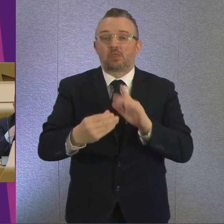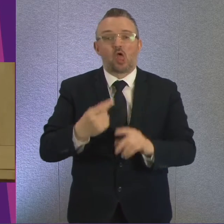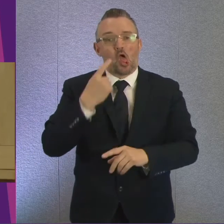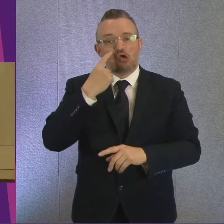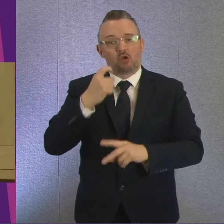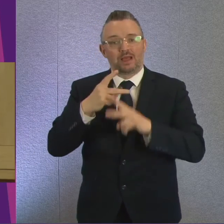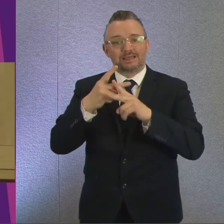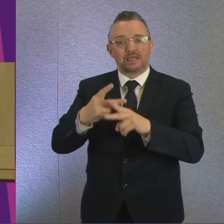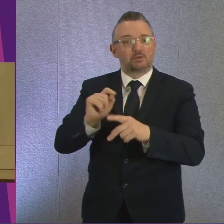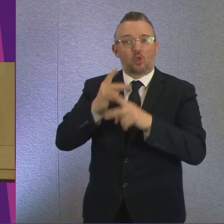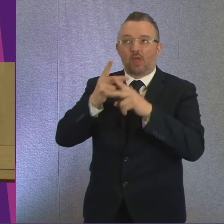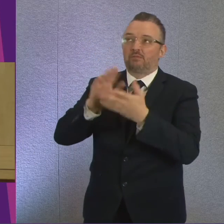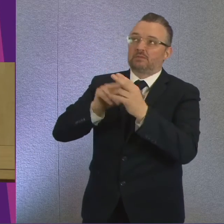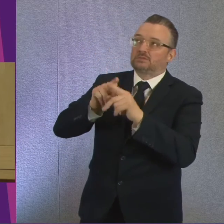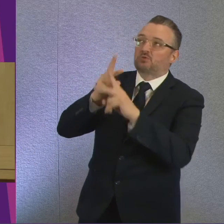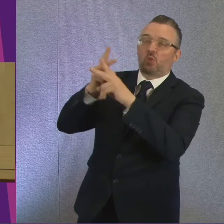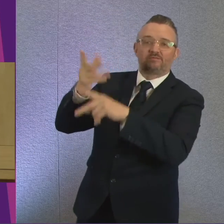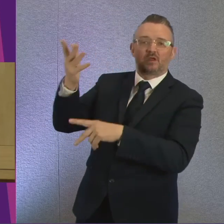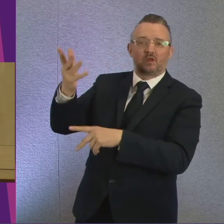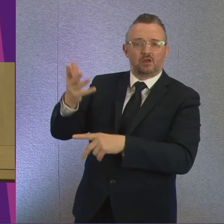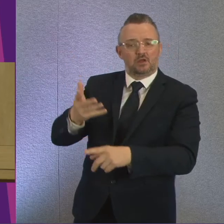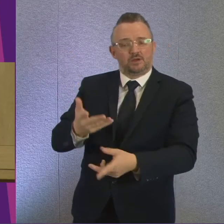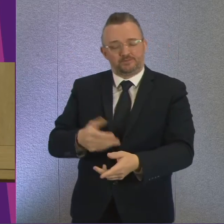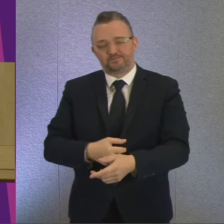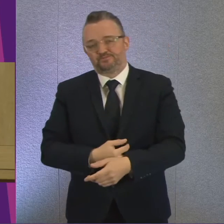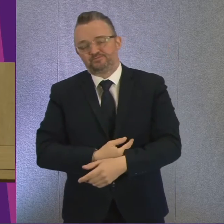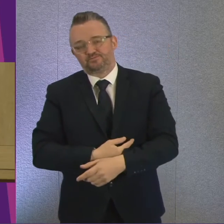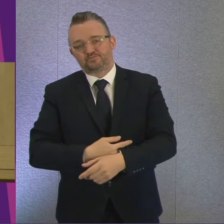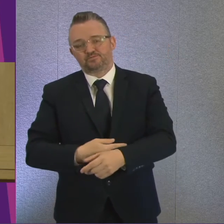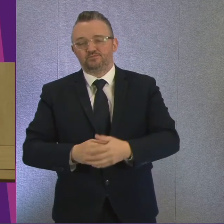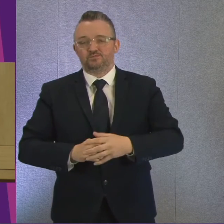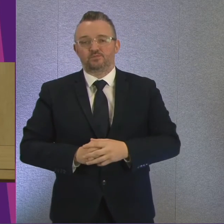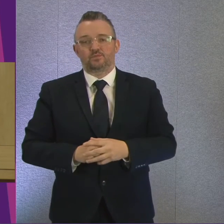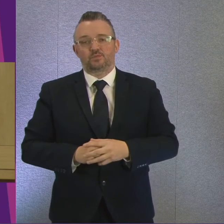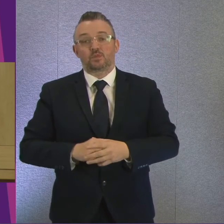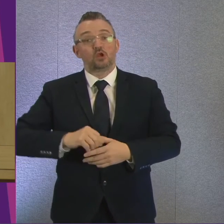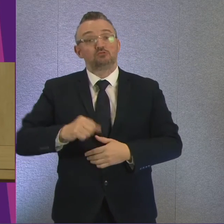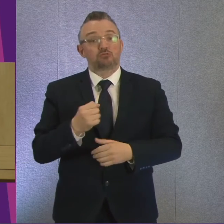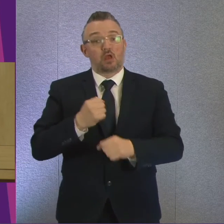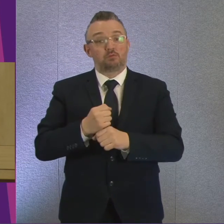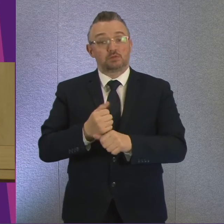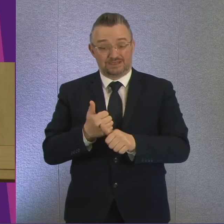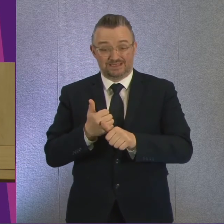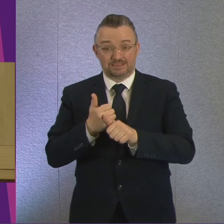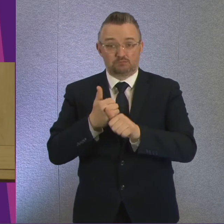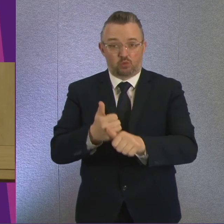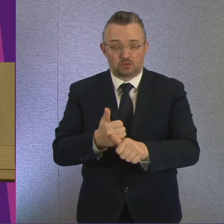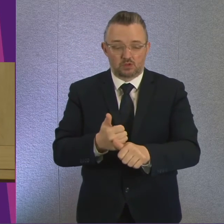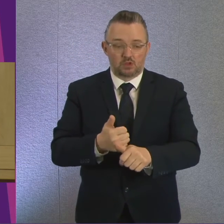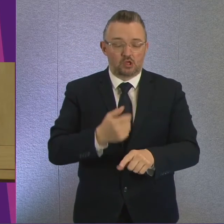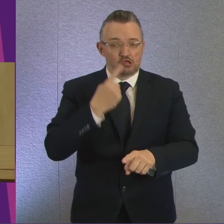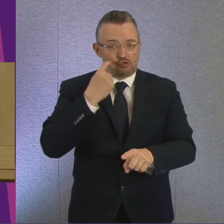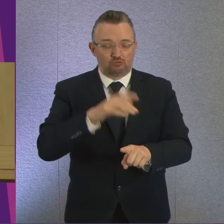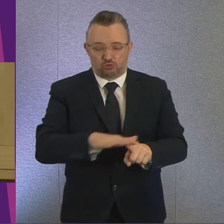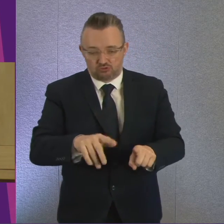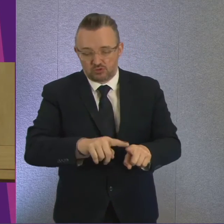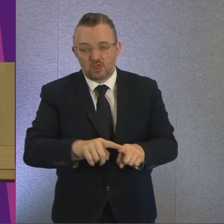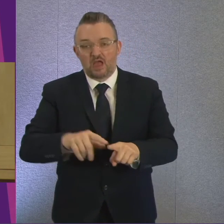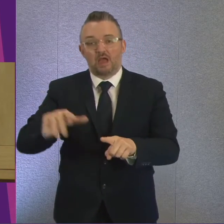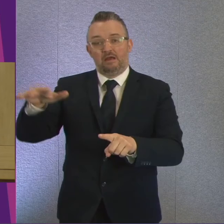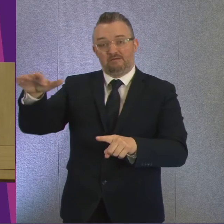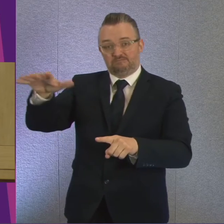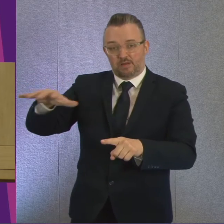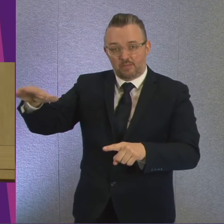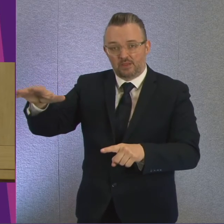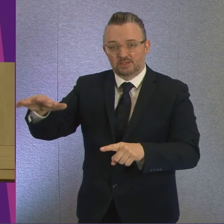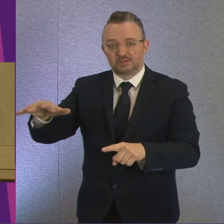Claire Hockey. So the Scottish Government is working with a range of partners to support children and families and to mitigate the impact